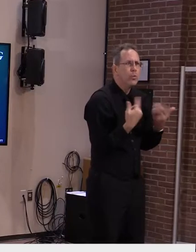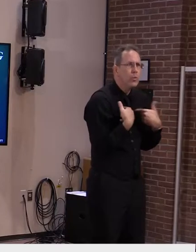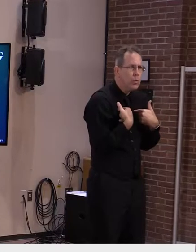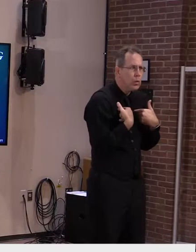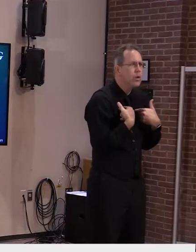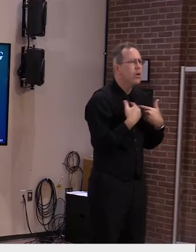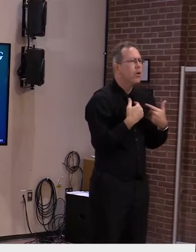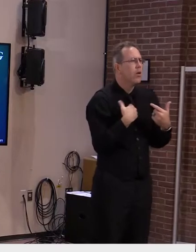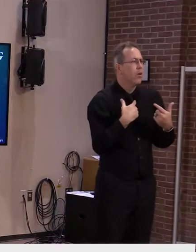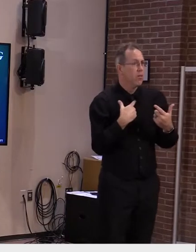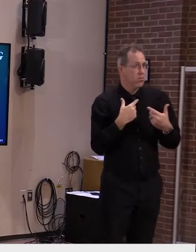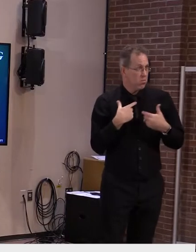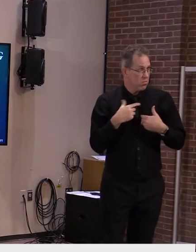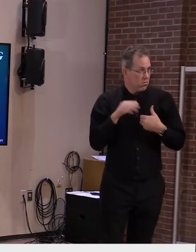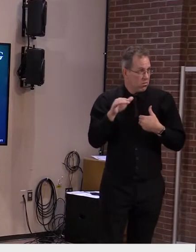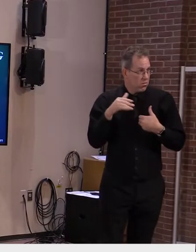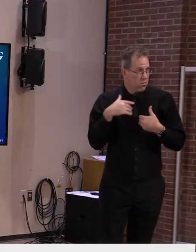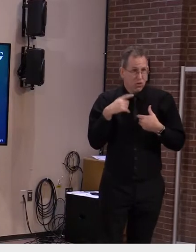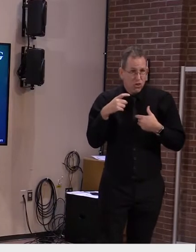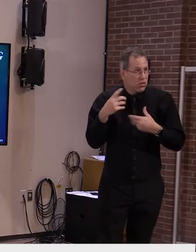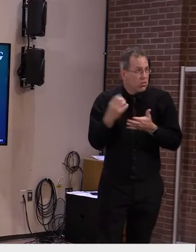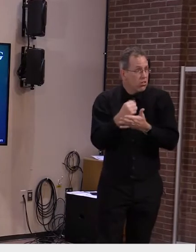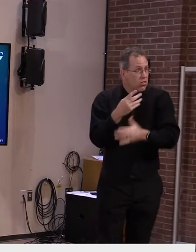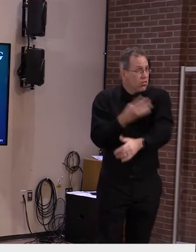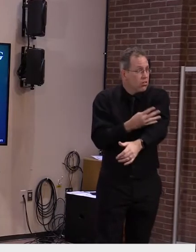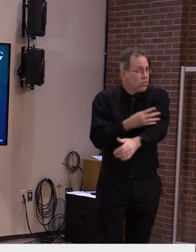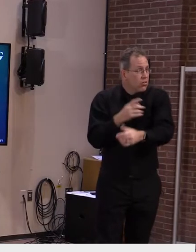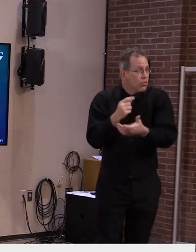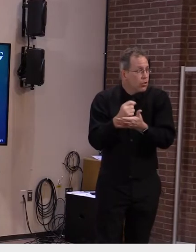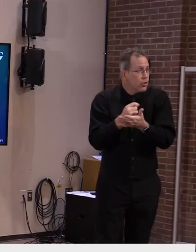If you have any questions,